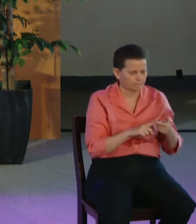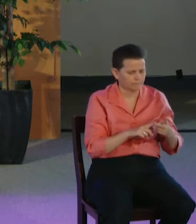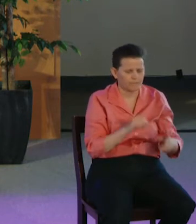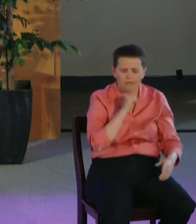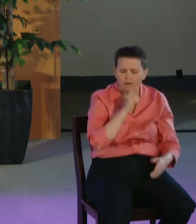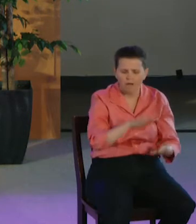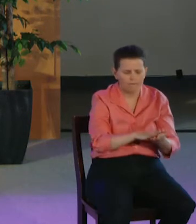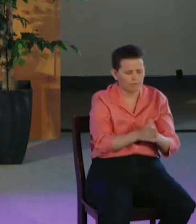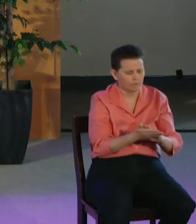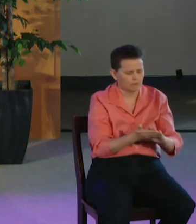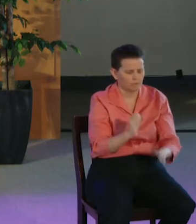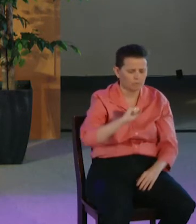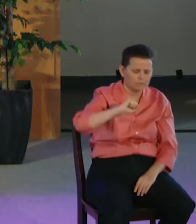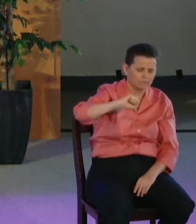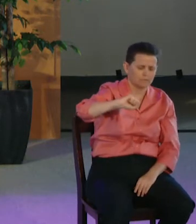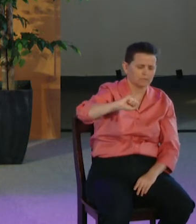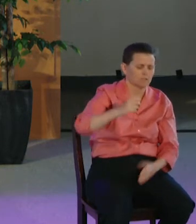resistance, whatever it is,